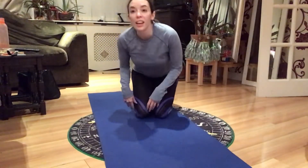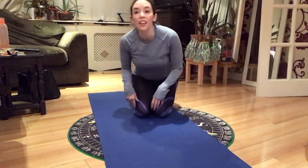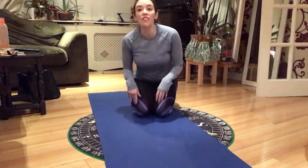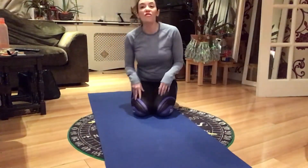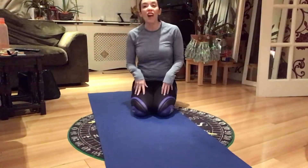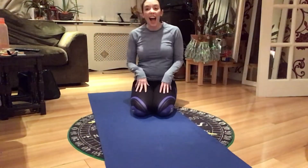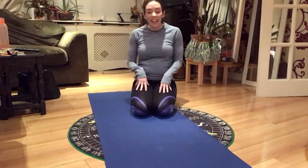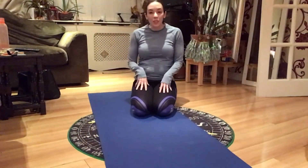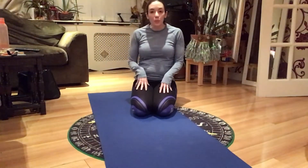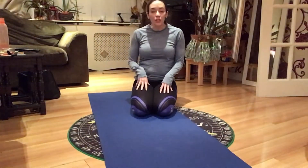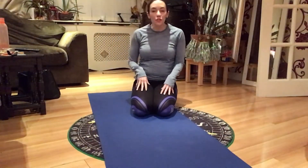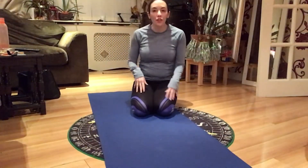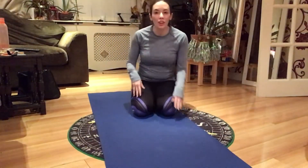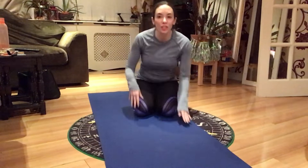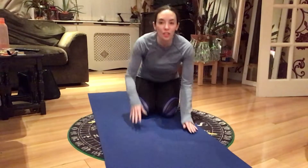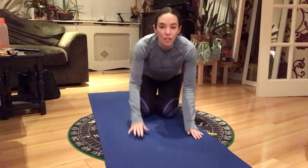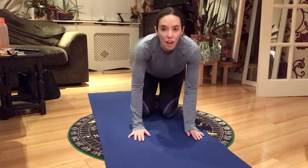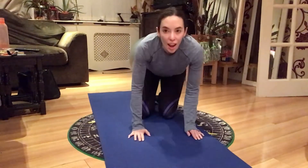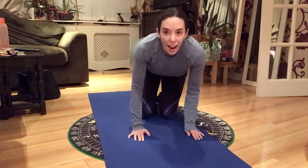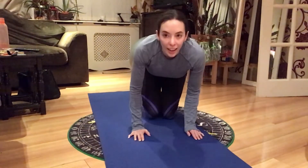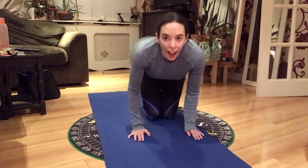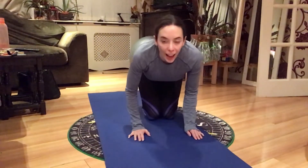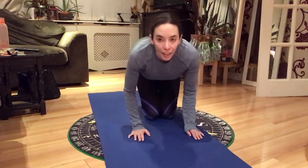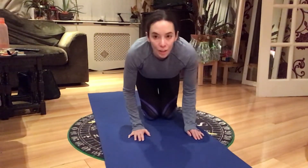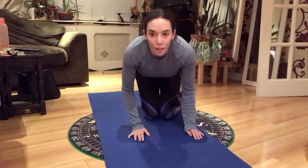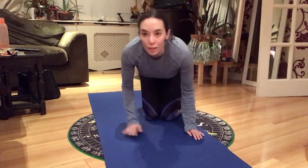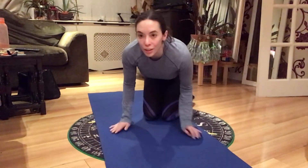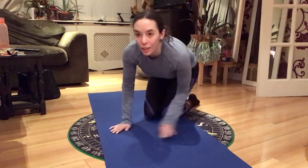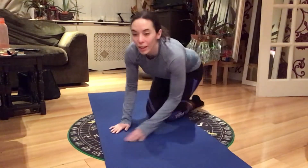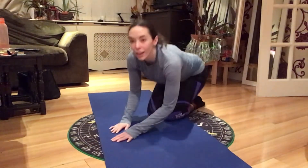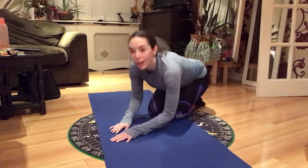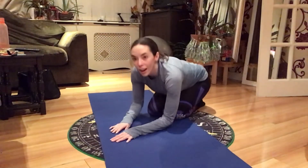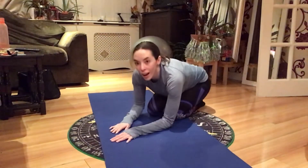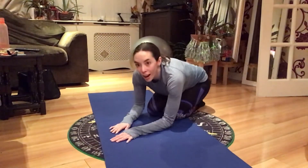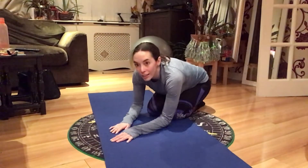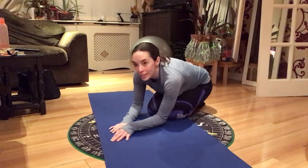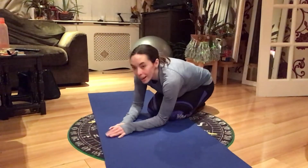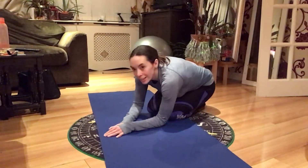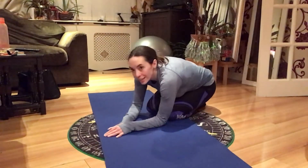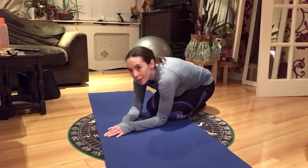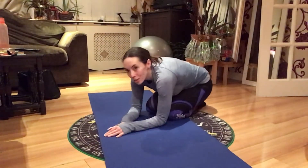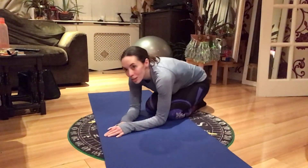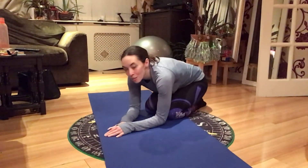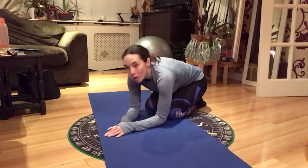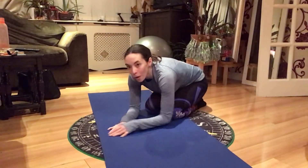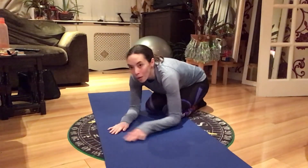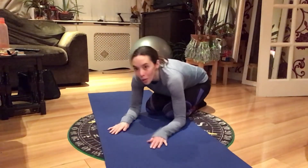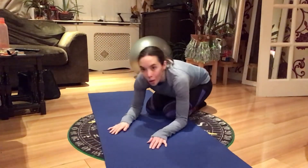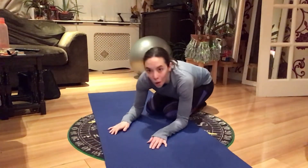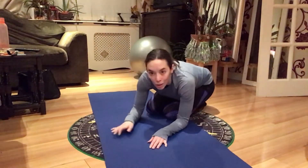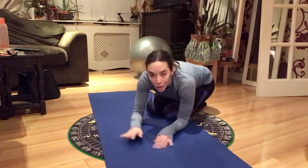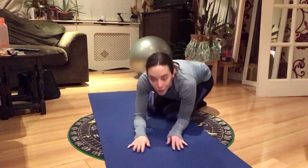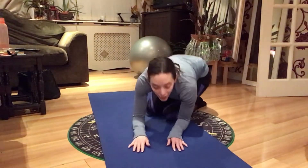The rat was first. Can you tuck down small on your